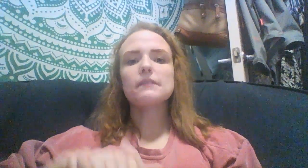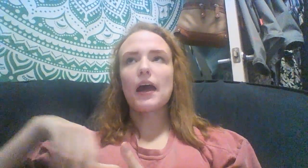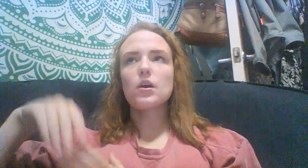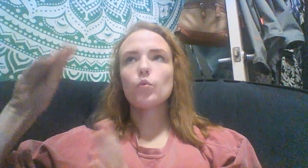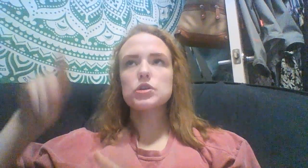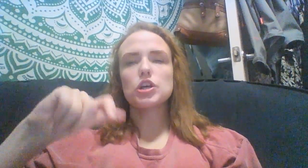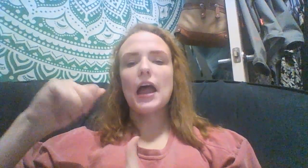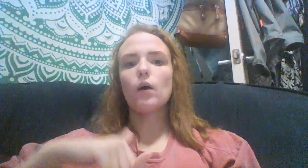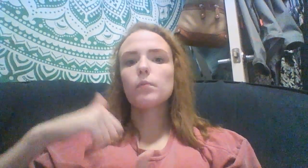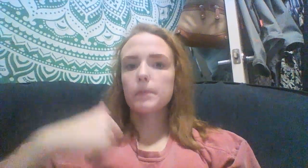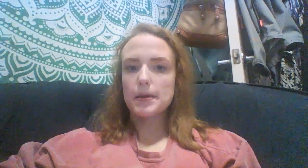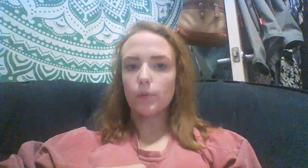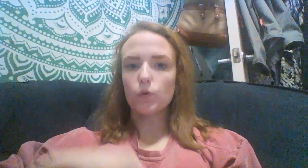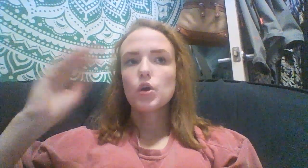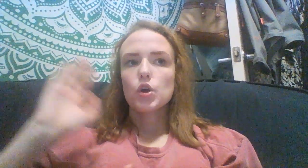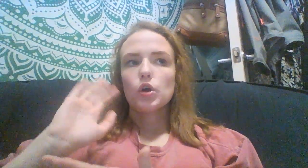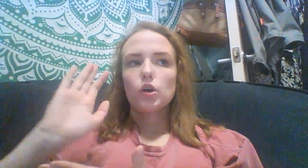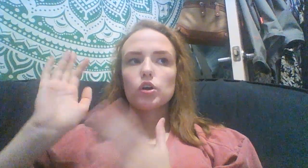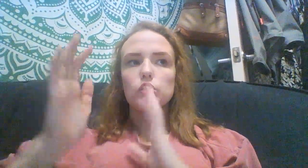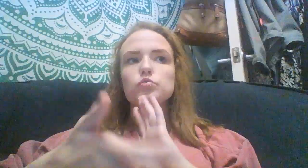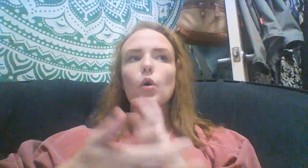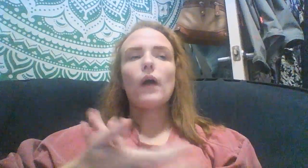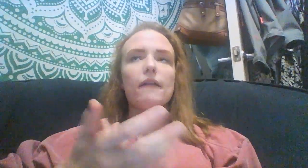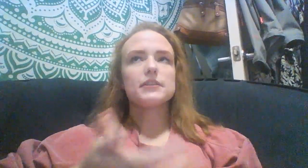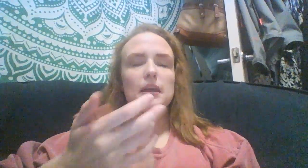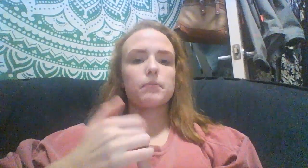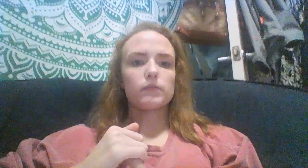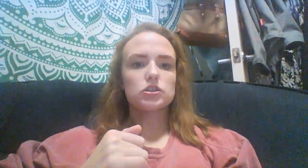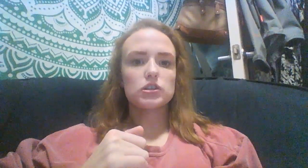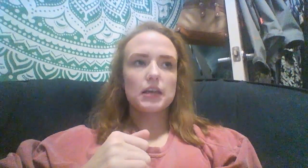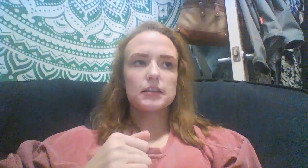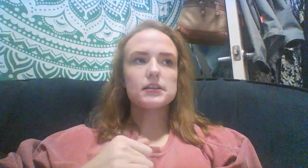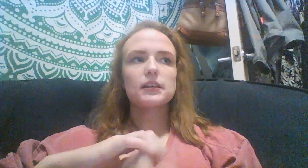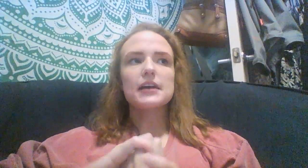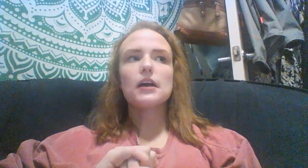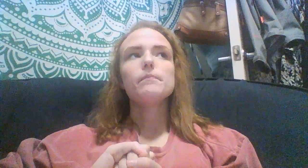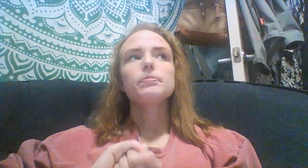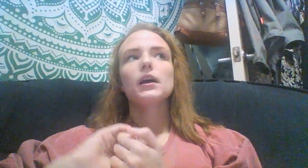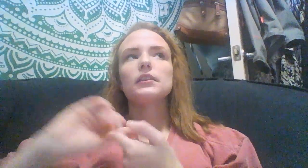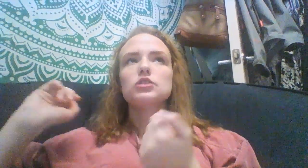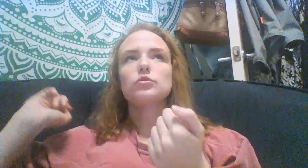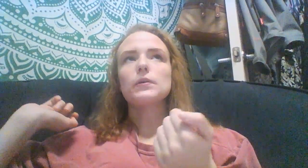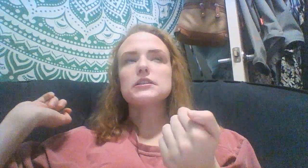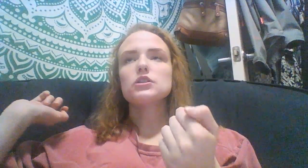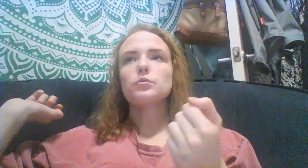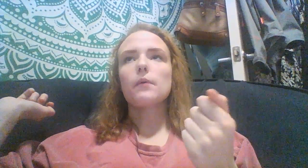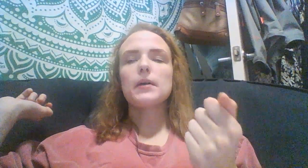that we should help people who don't have the same privileges as us. Like, there's reasons why we